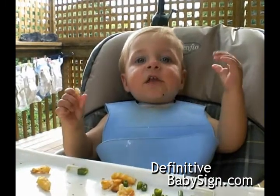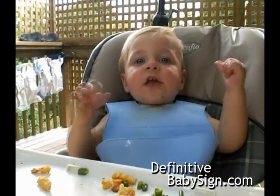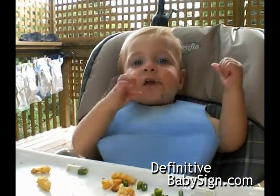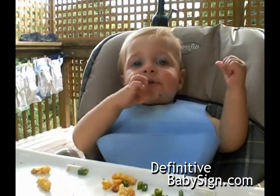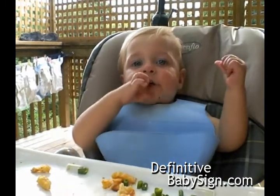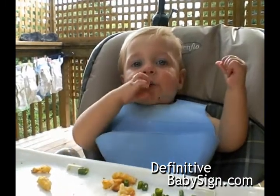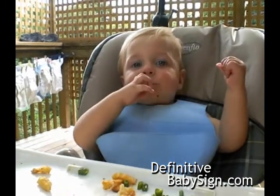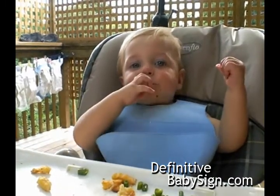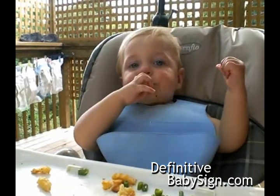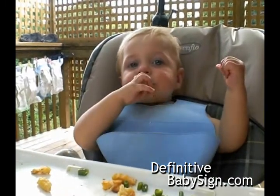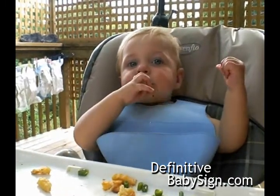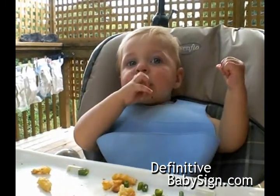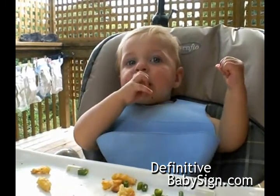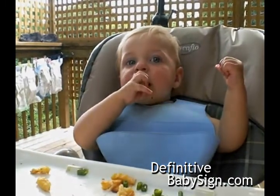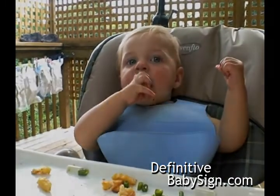Yeah, that's Holden's all done.